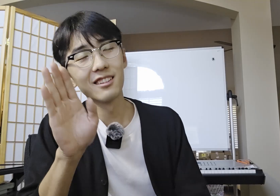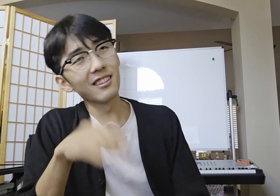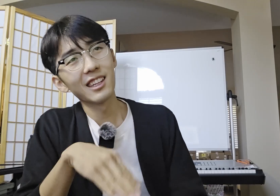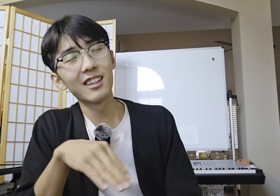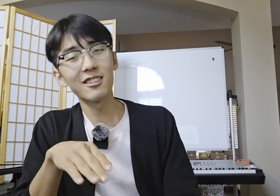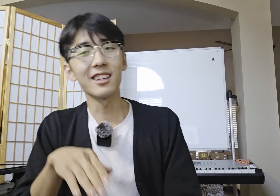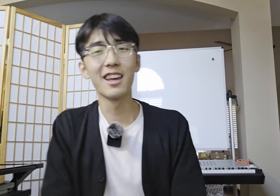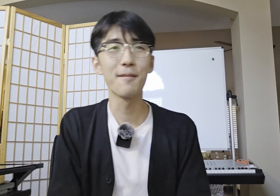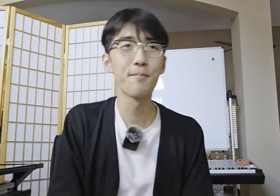looks like